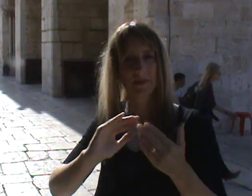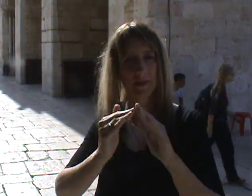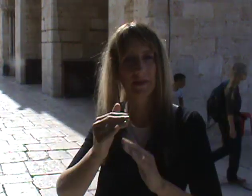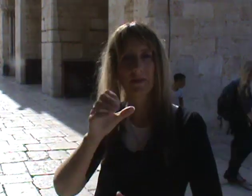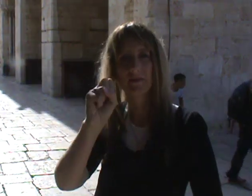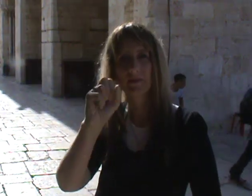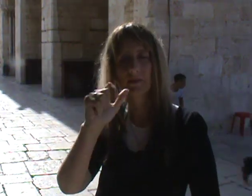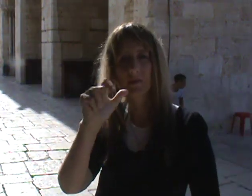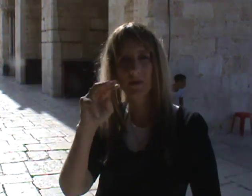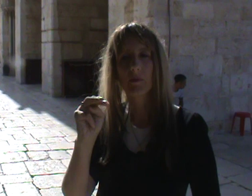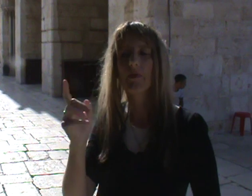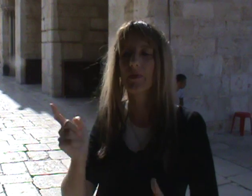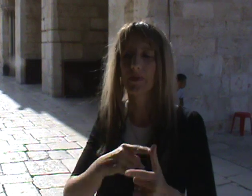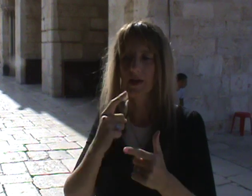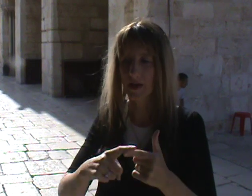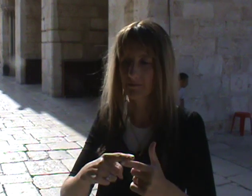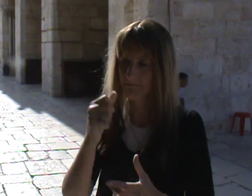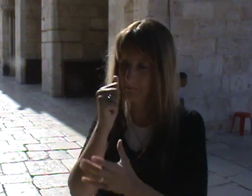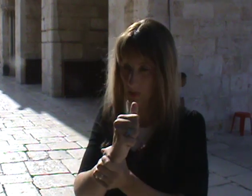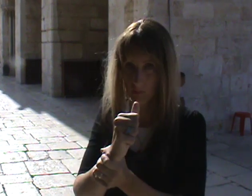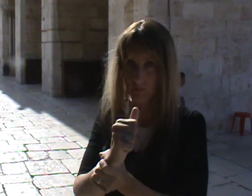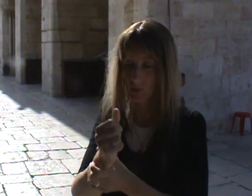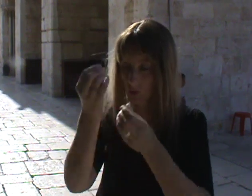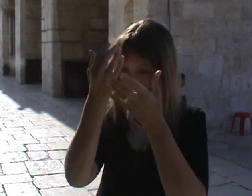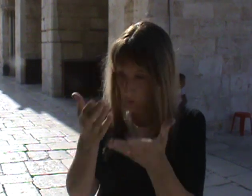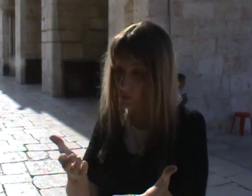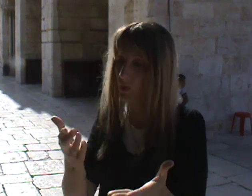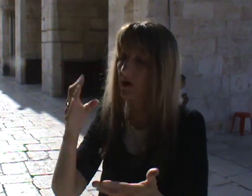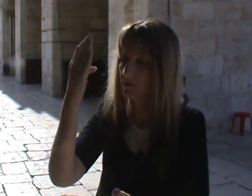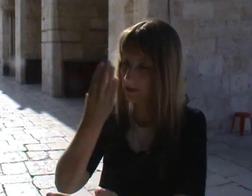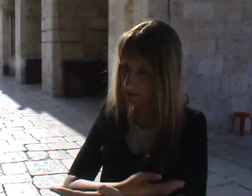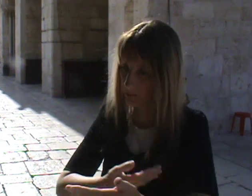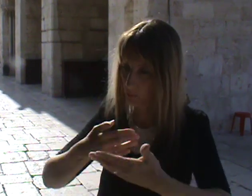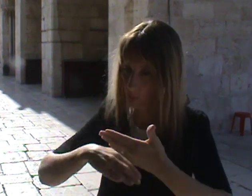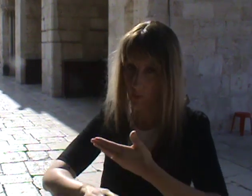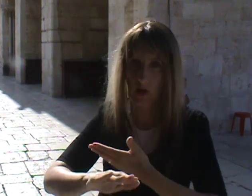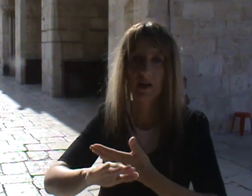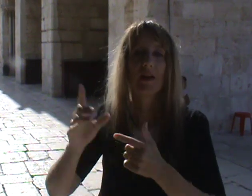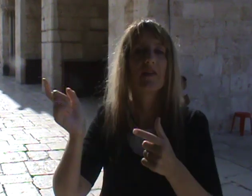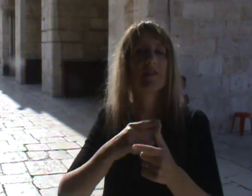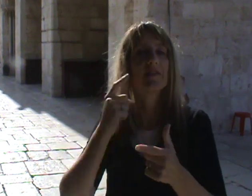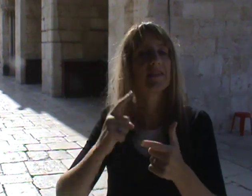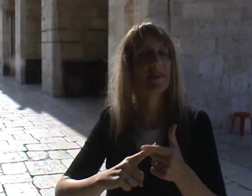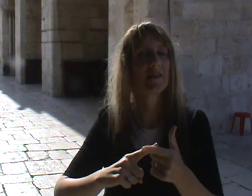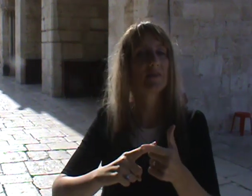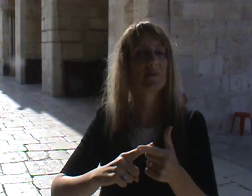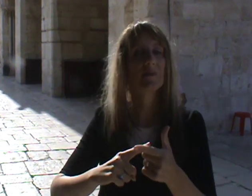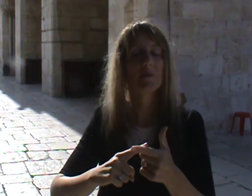Abraham arrived to Salem, Jerusalem, and he was informed that his son would be